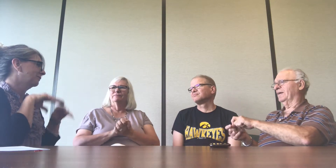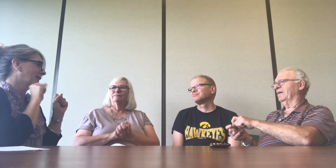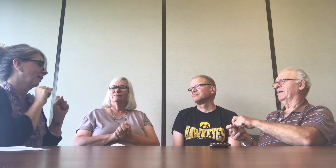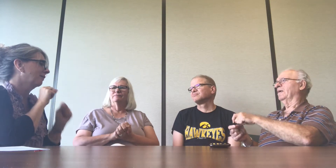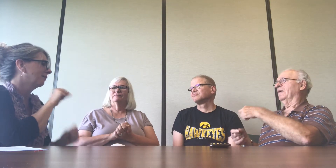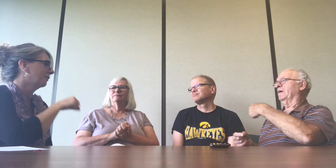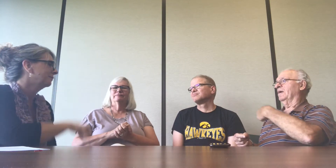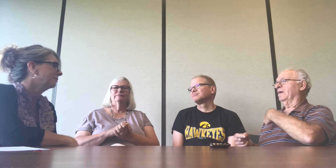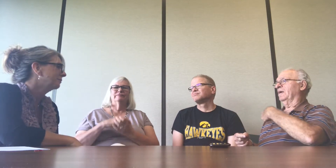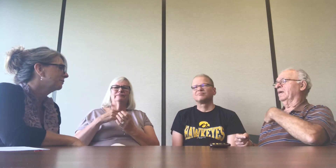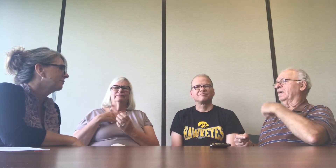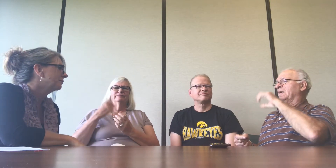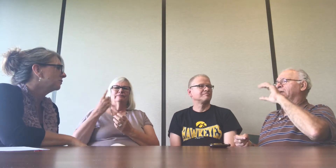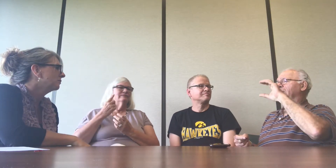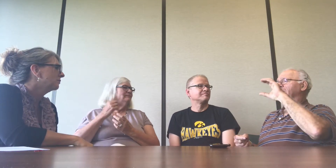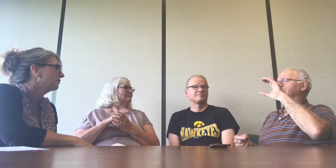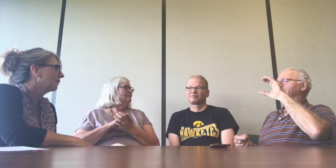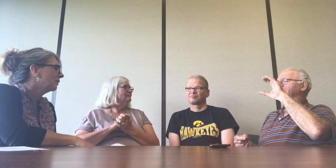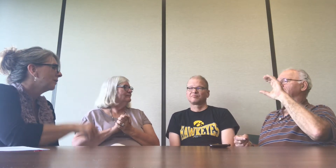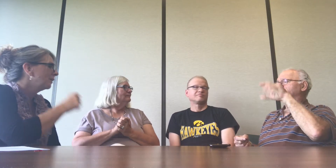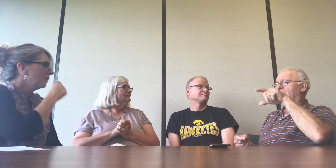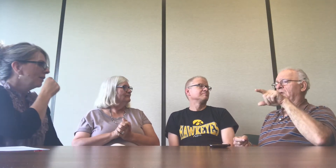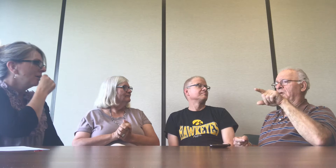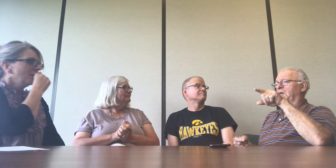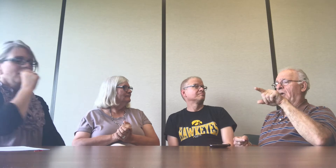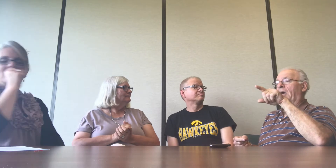deaf individuals. They don't have an interpreter, so we can help with that.